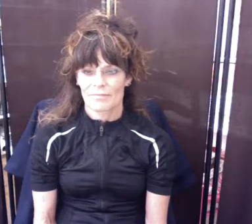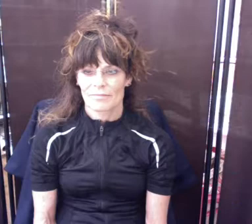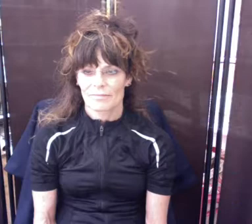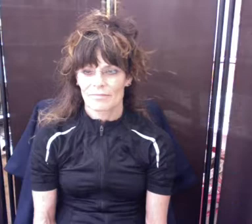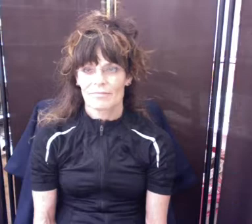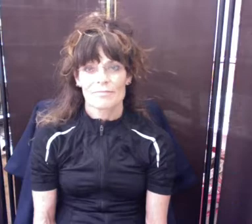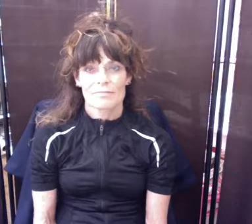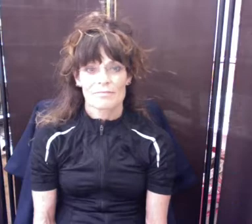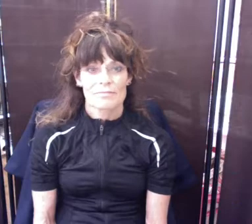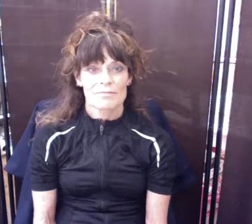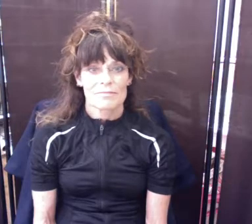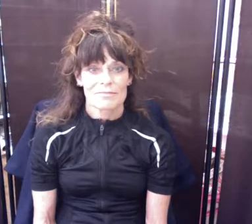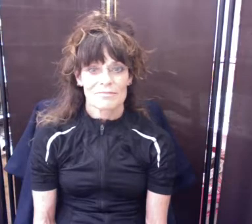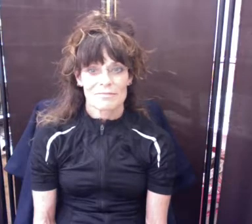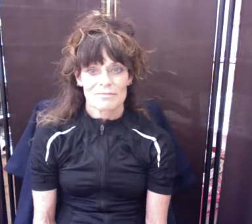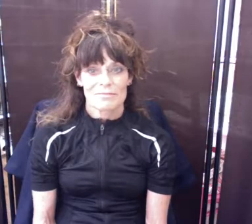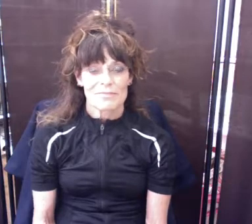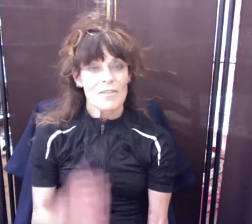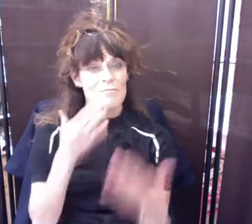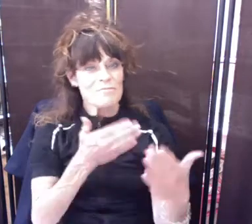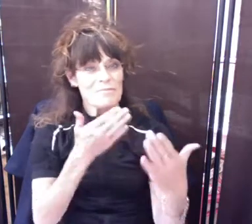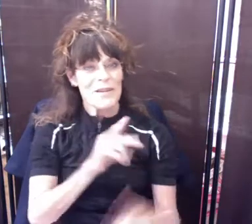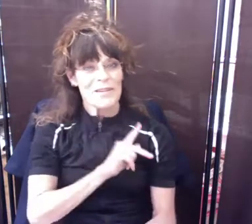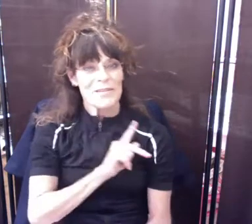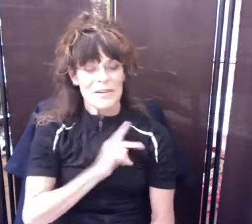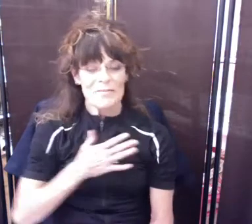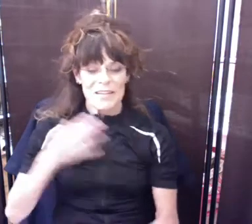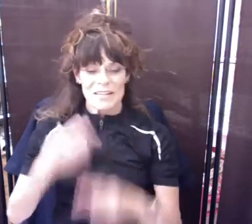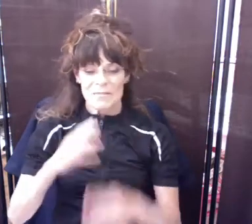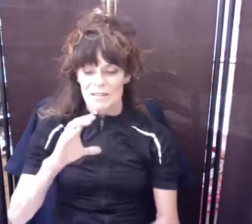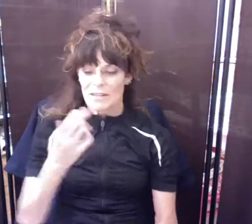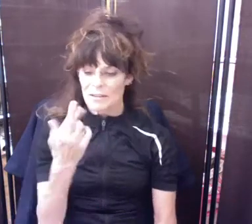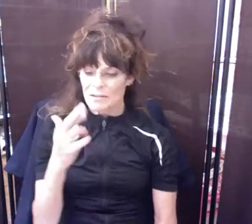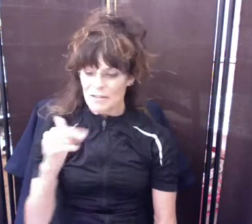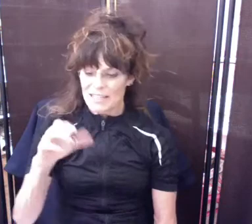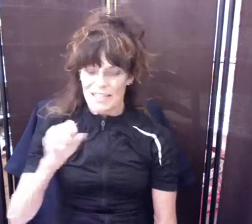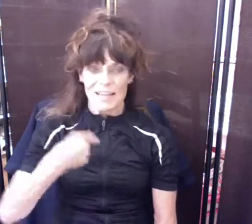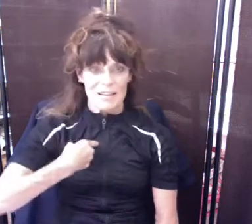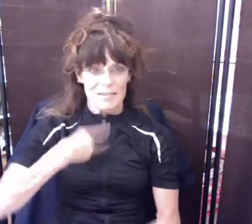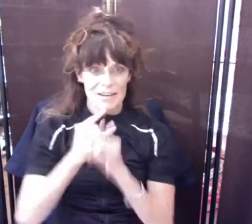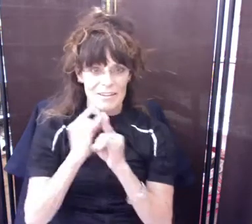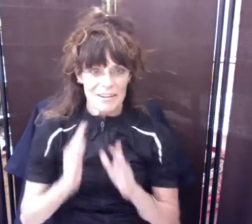All right. Hey, thank you, Carl. My name is Chris. I'm an alcoholic, and it is really a pleasure to be